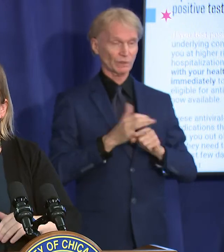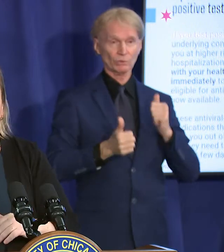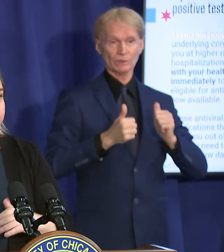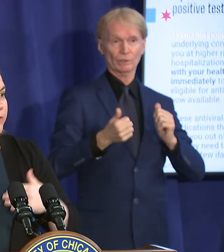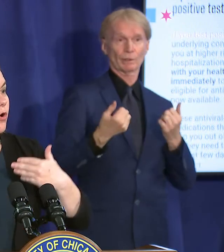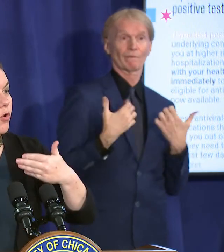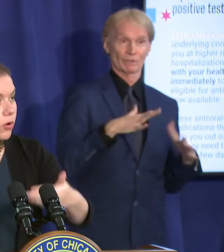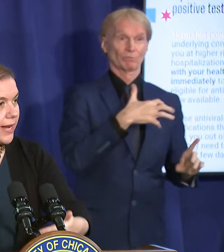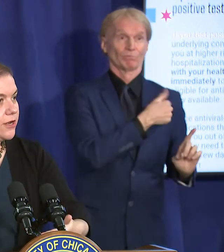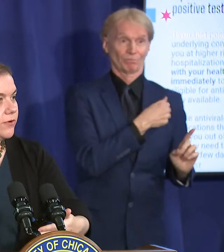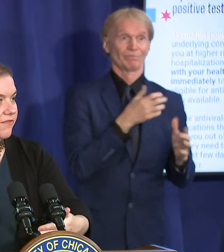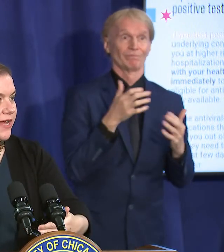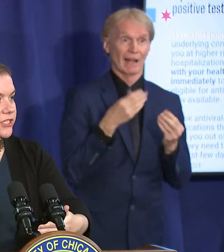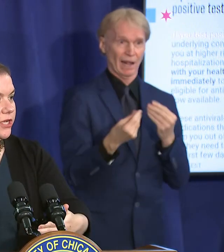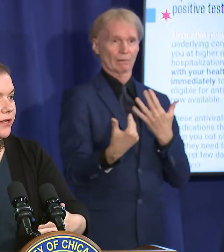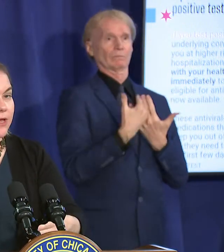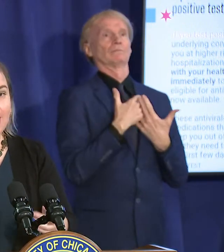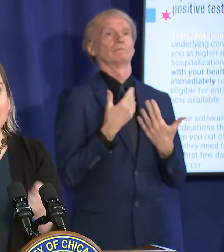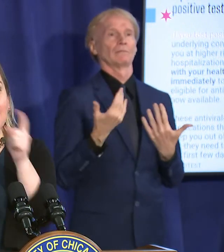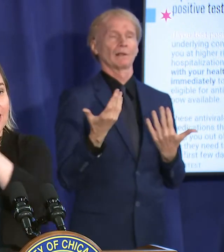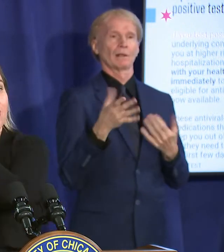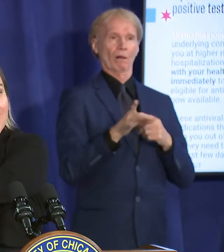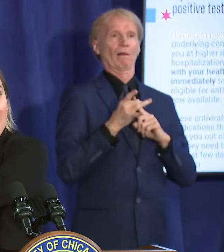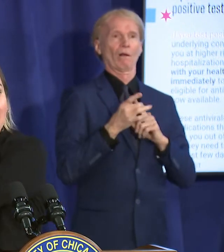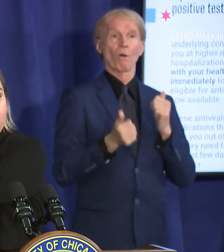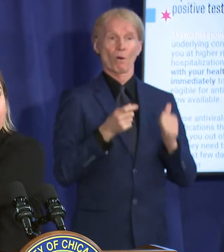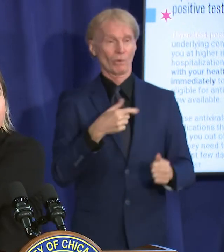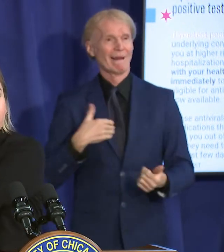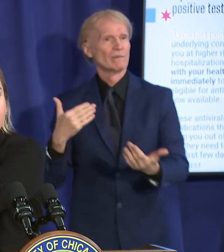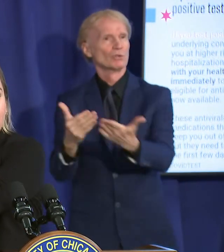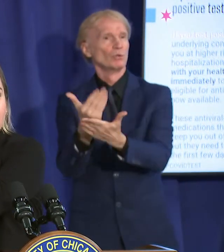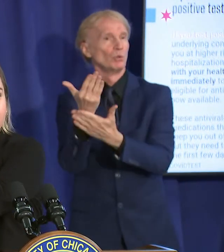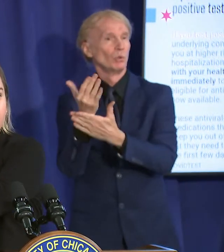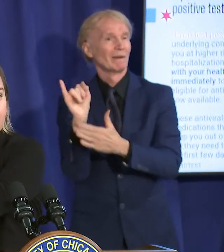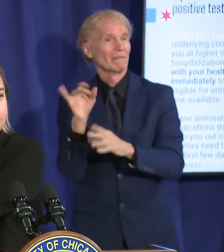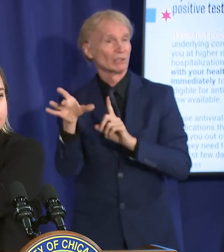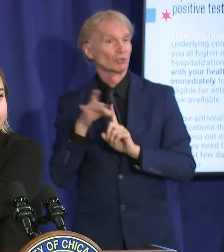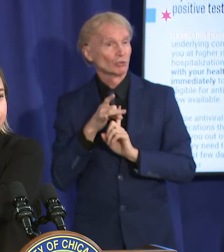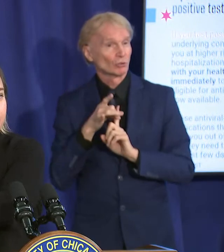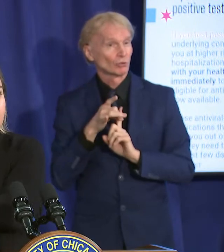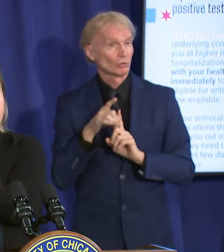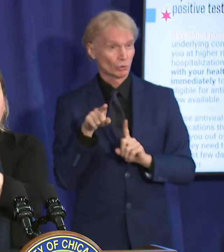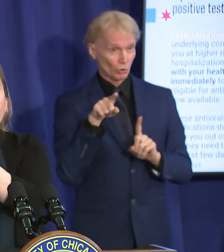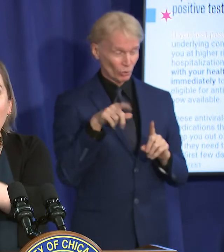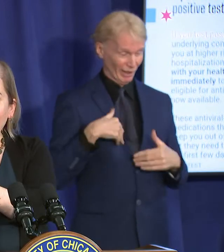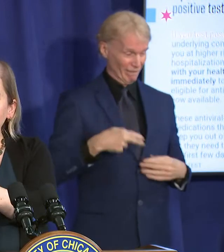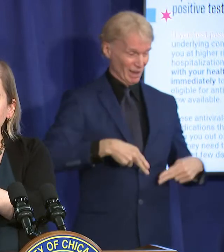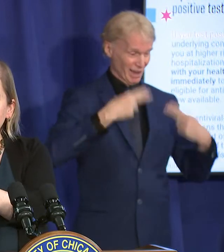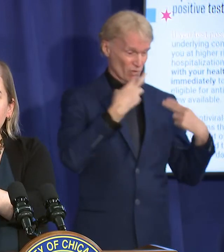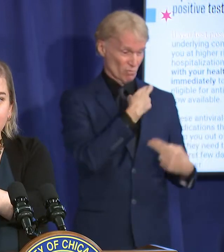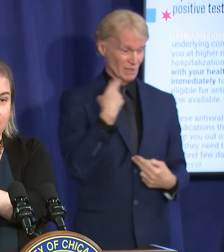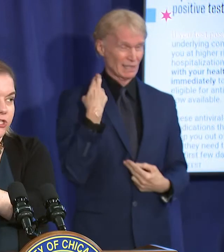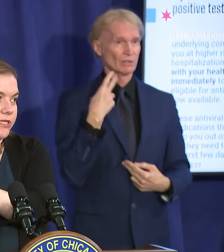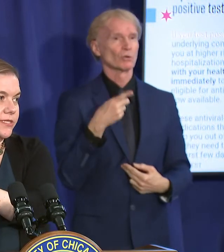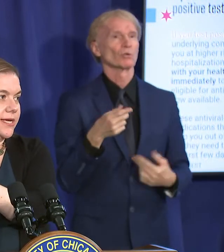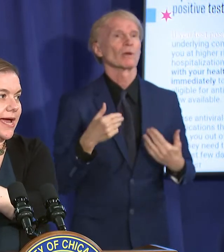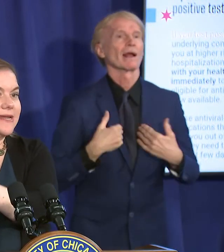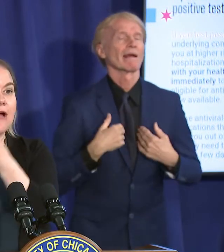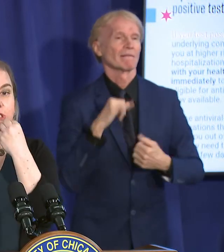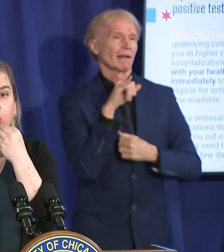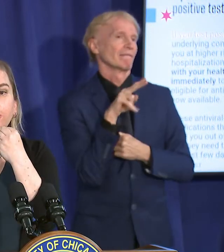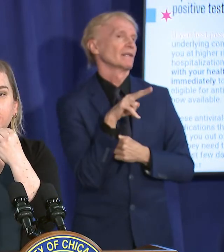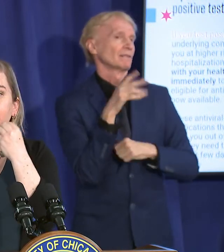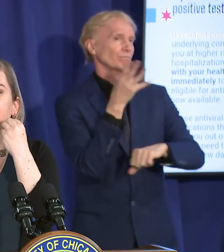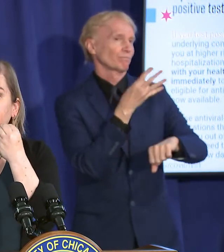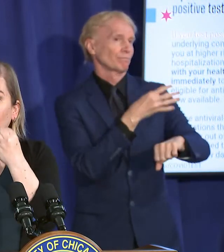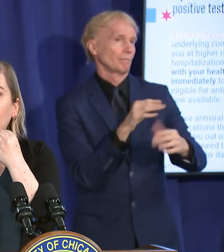breakthrough infection or a new infection, and they are at high risk for getting hospitalized, there are IV medications and